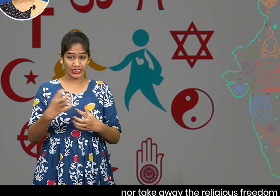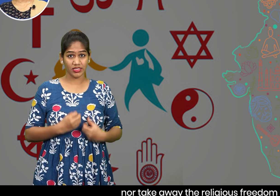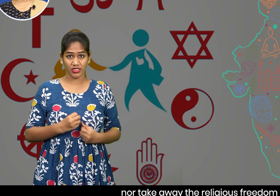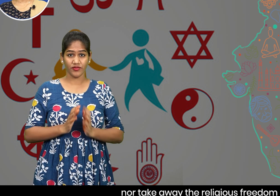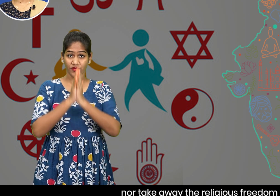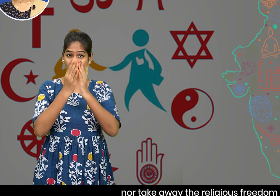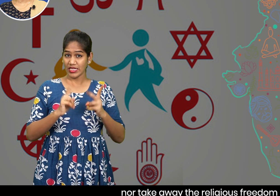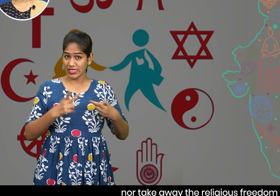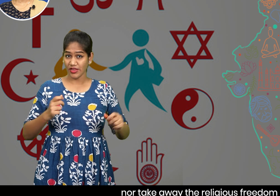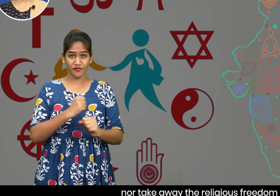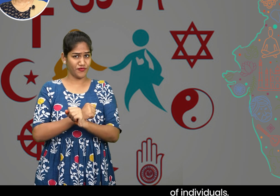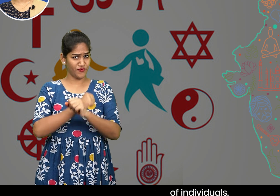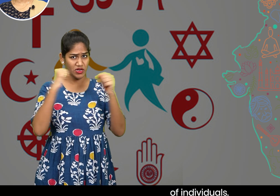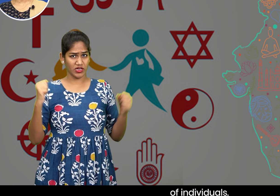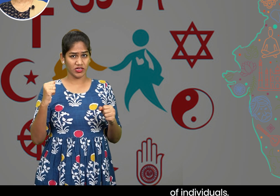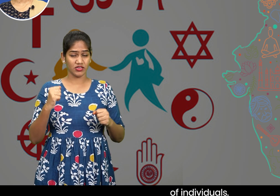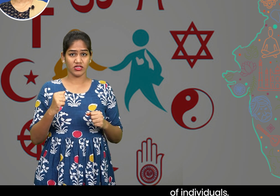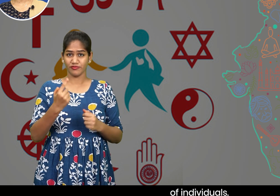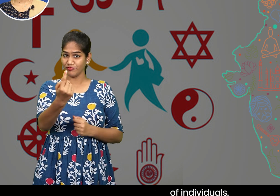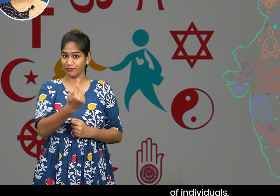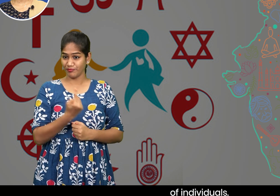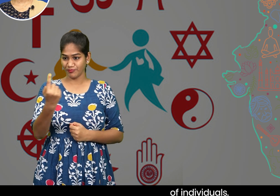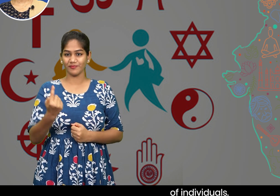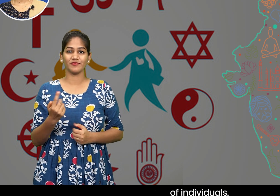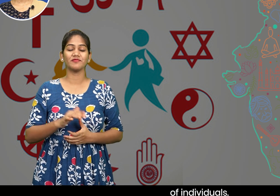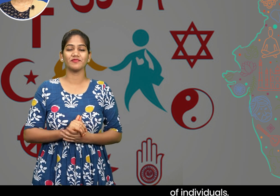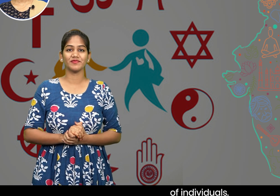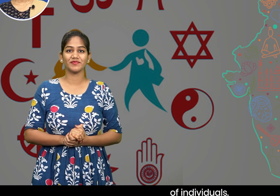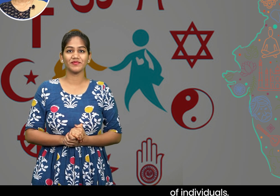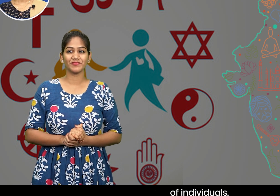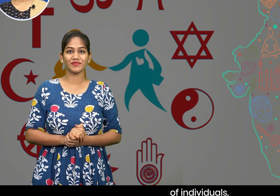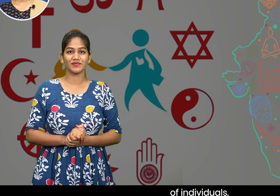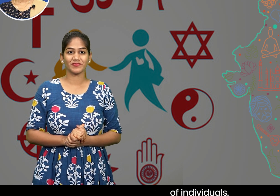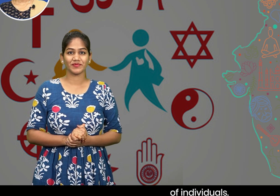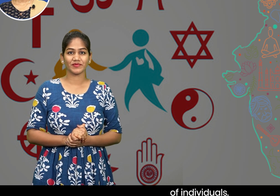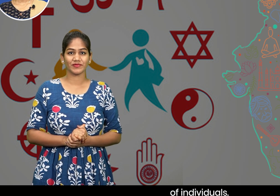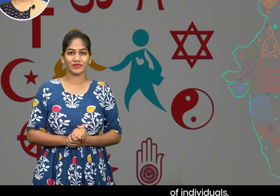the religious freedom of individuals.